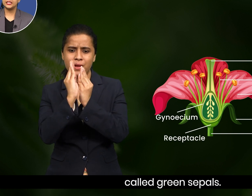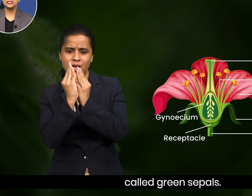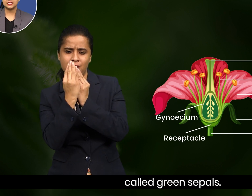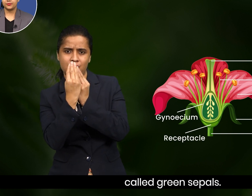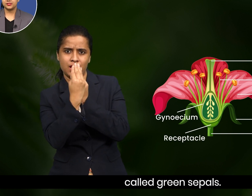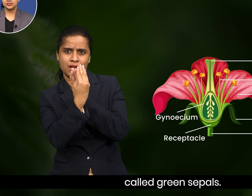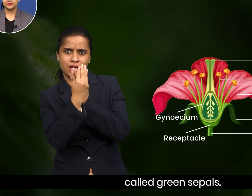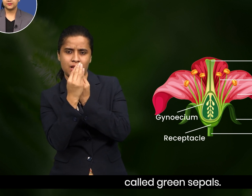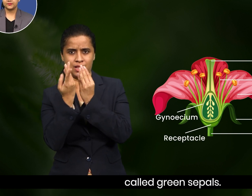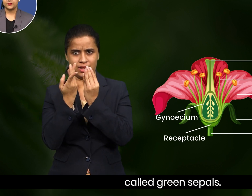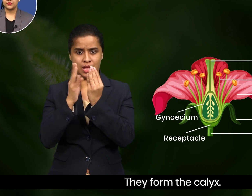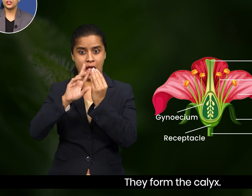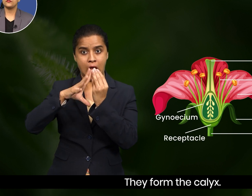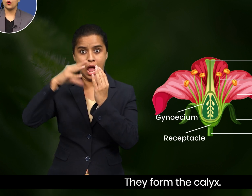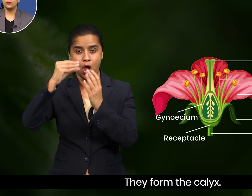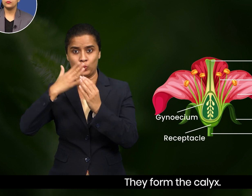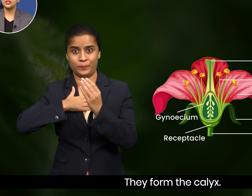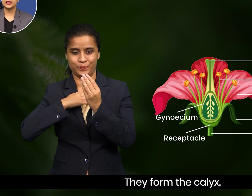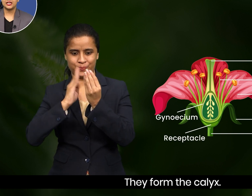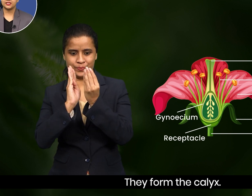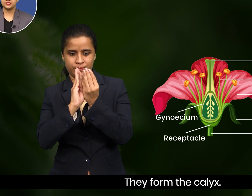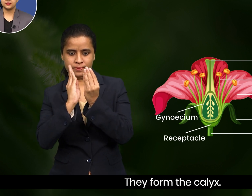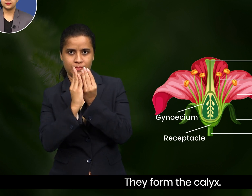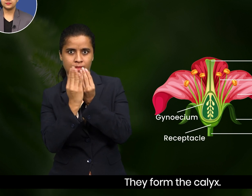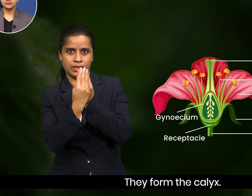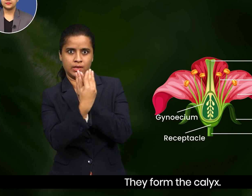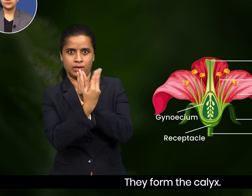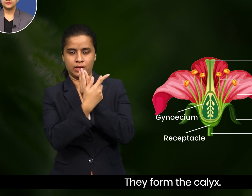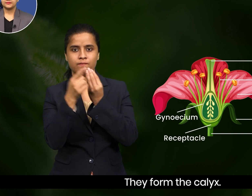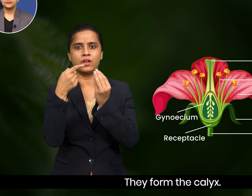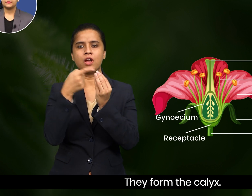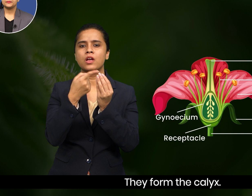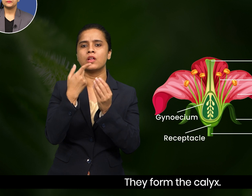called green sepals. They form the calyx.